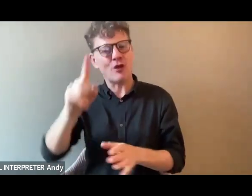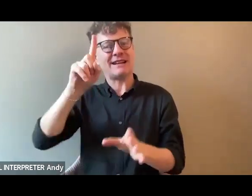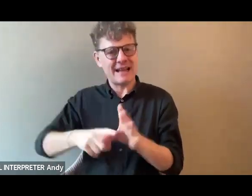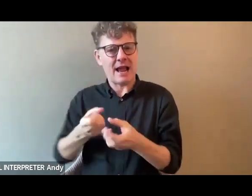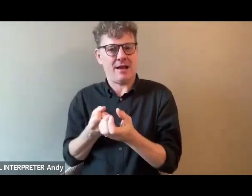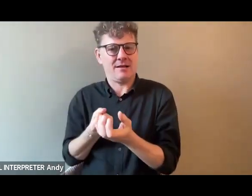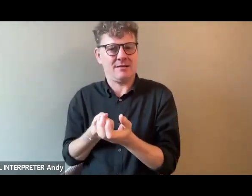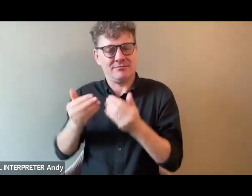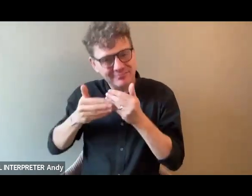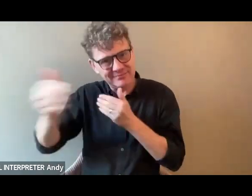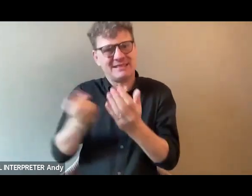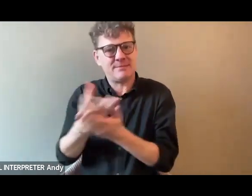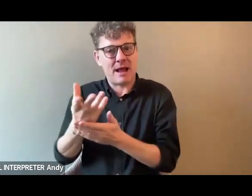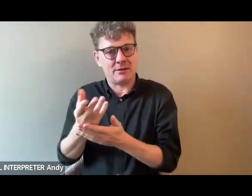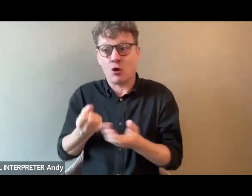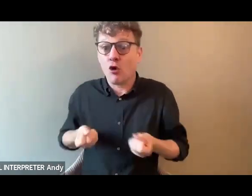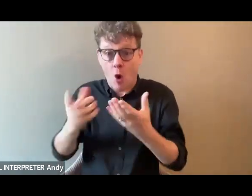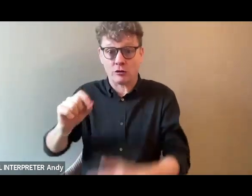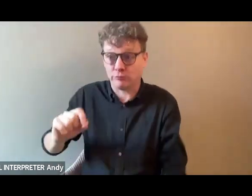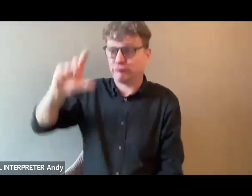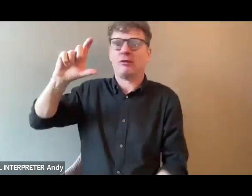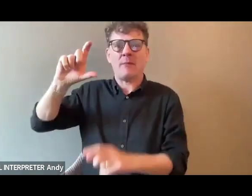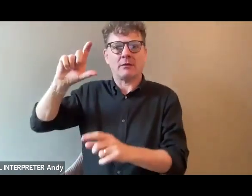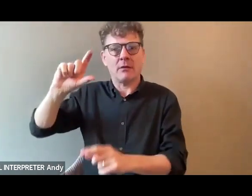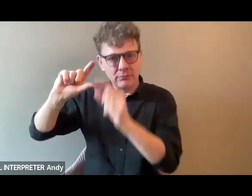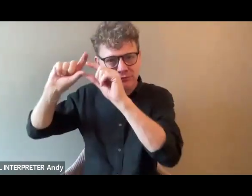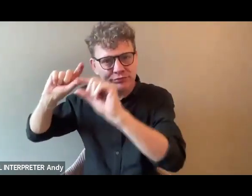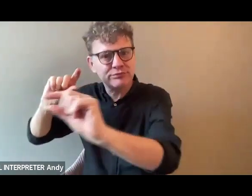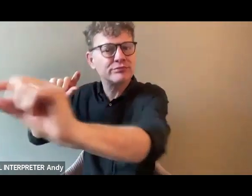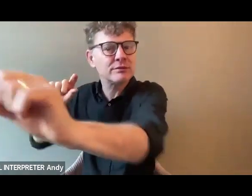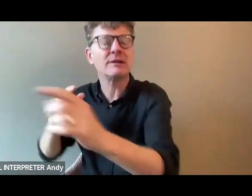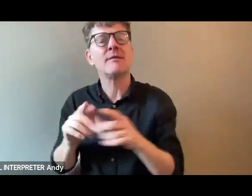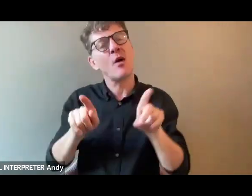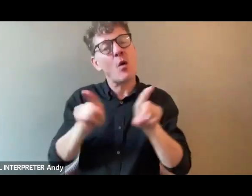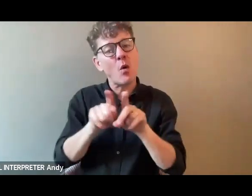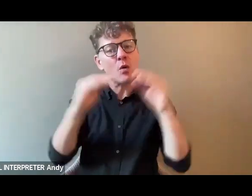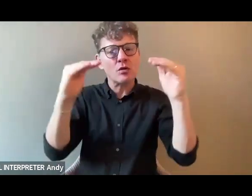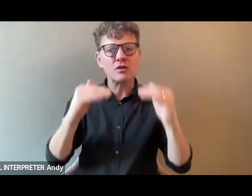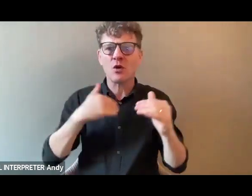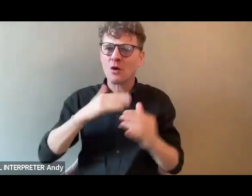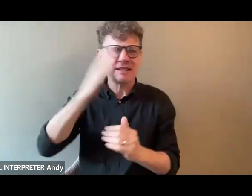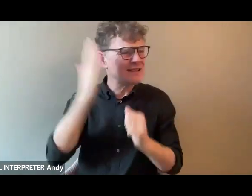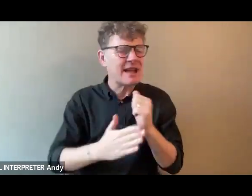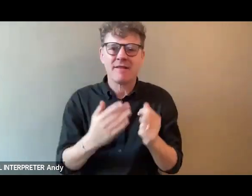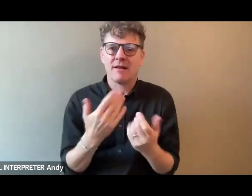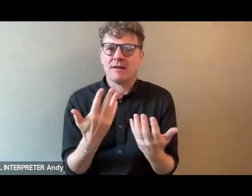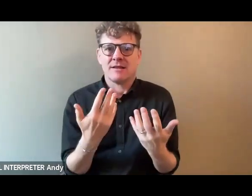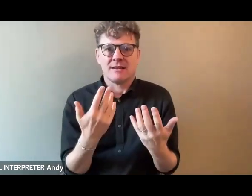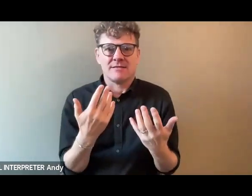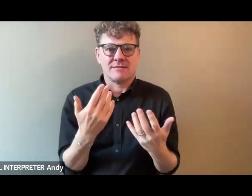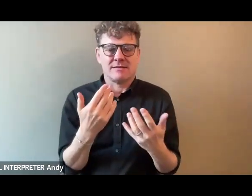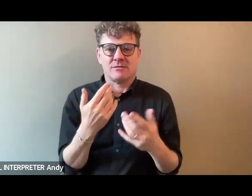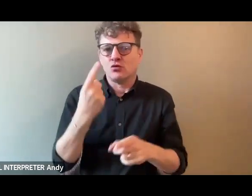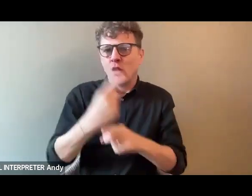dispersal of the cost. Also, you never talk about how many students or how many members of staff it will